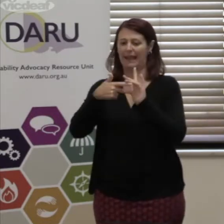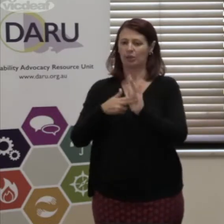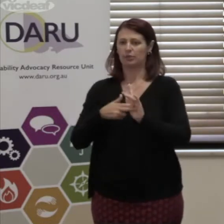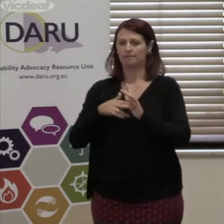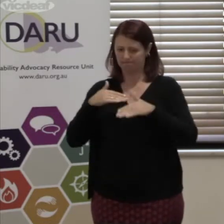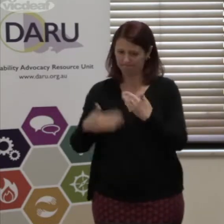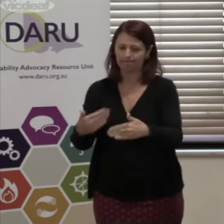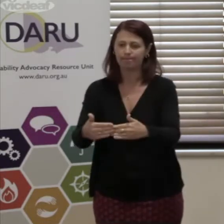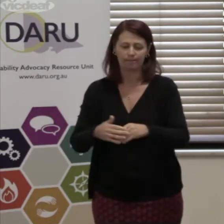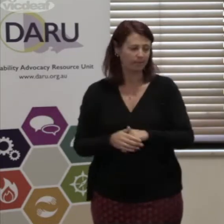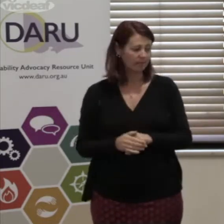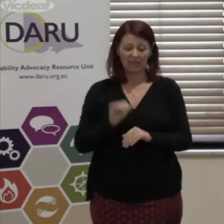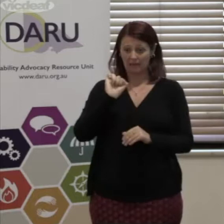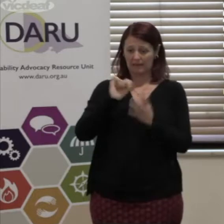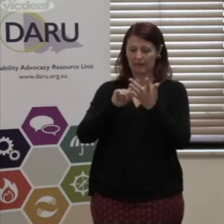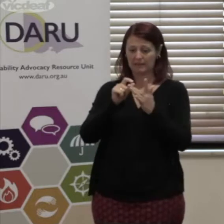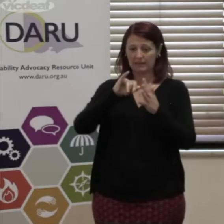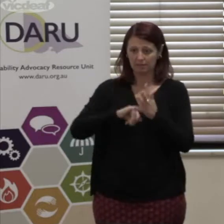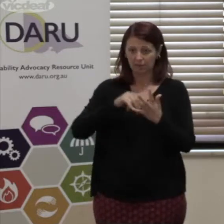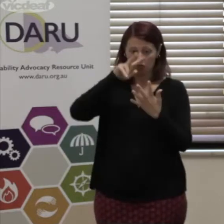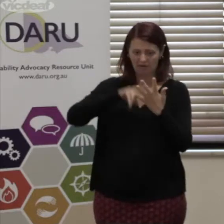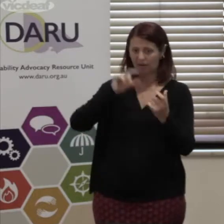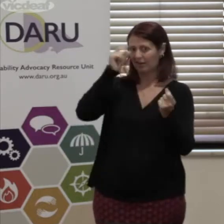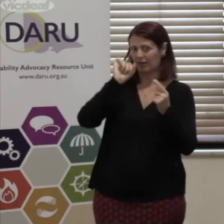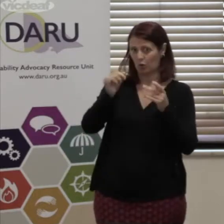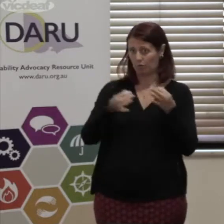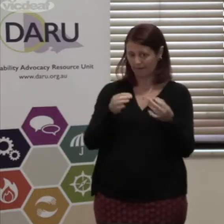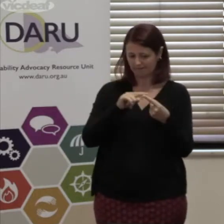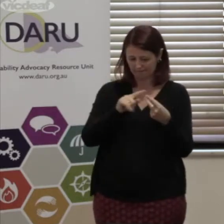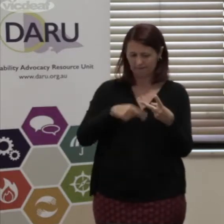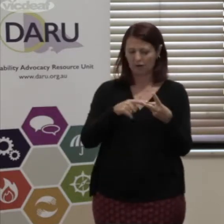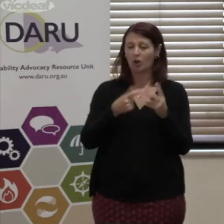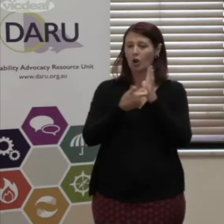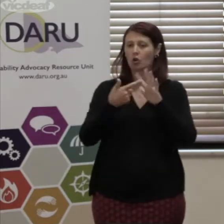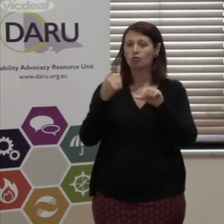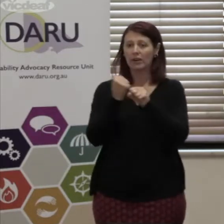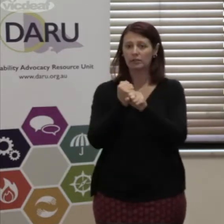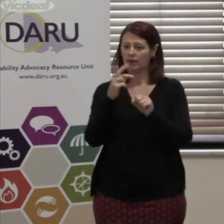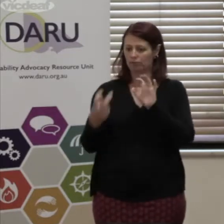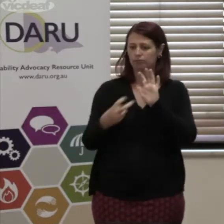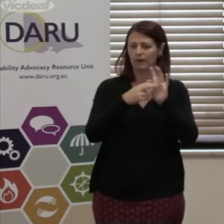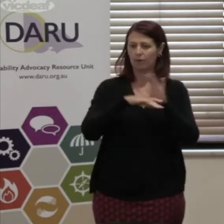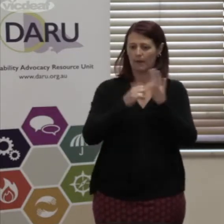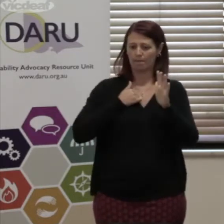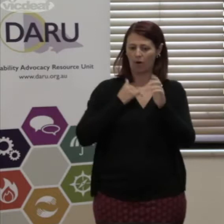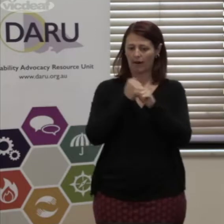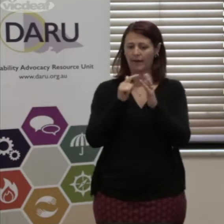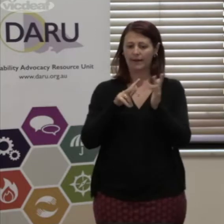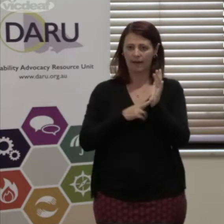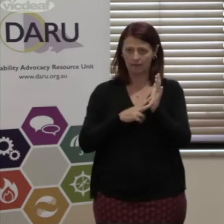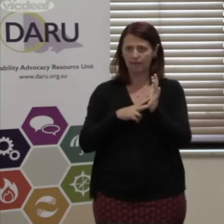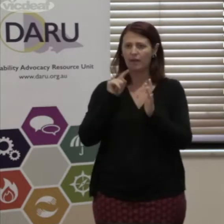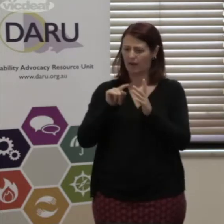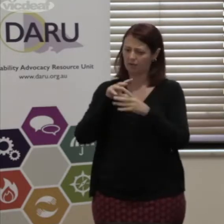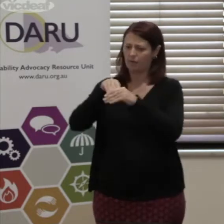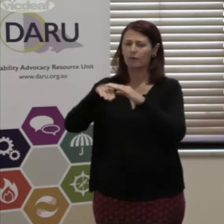their tips are read and understand your plan, register for MyGov and link to the NDIS participant portal, which